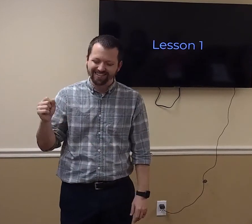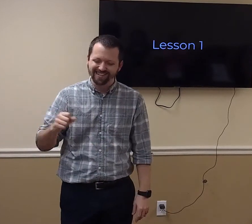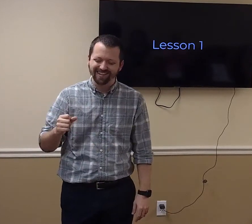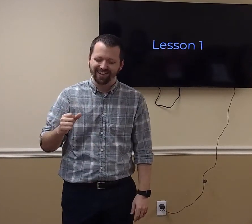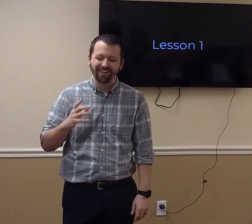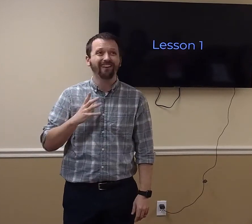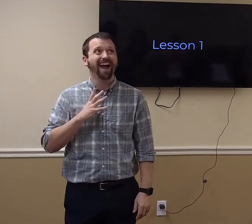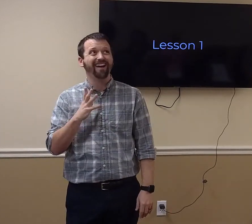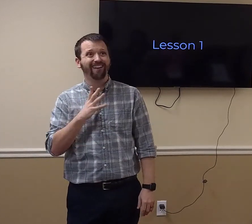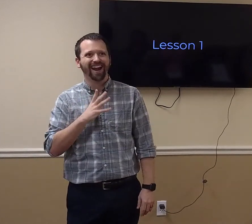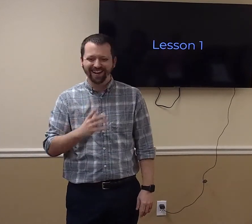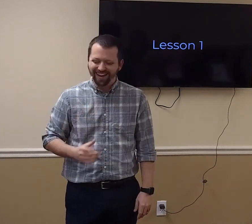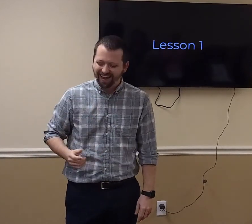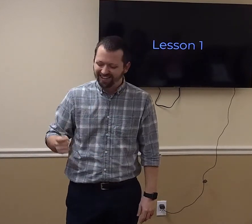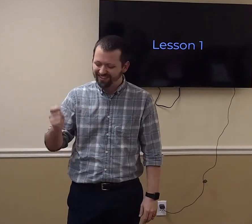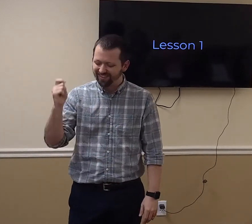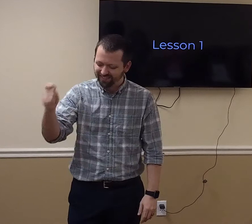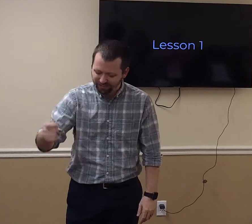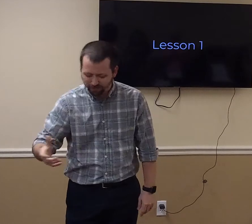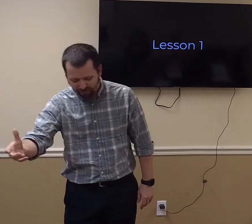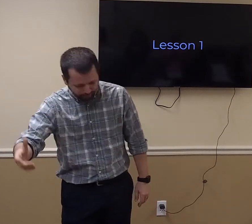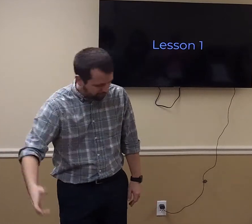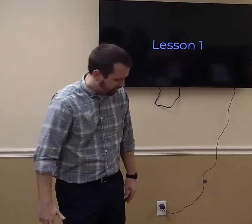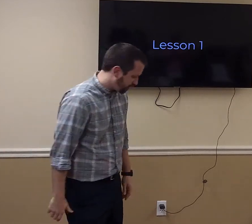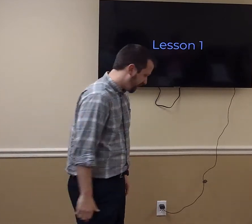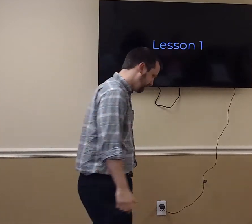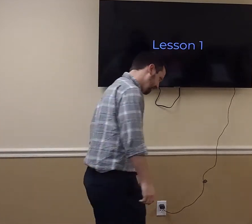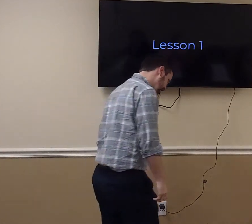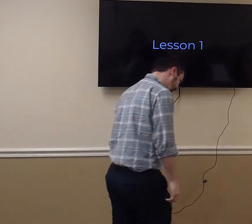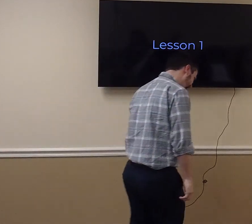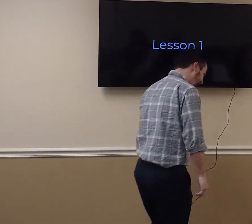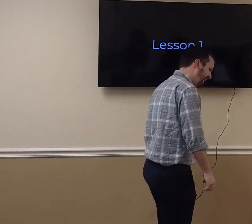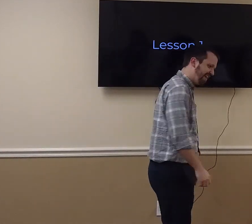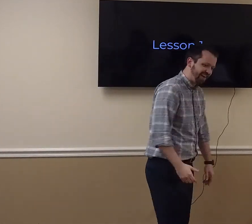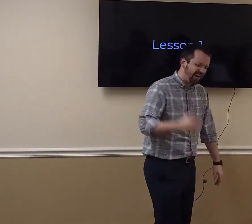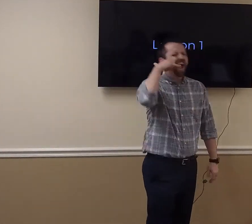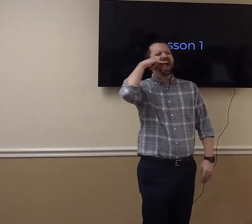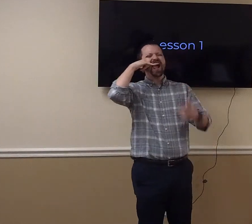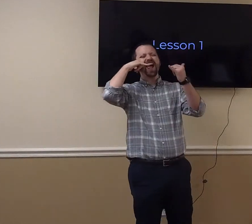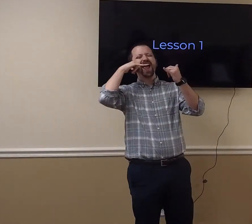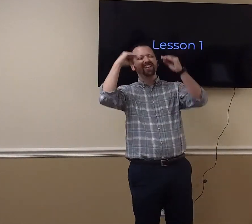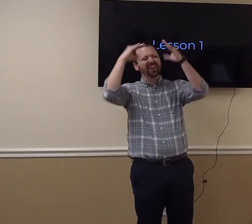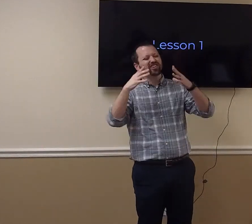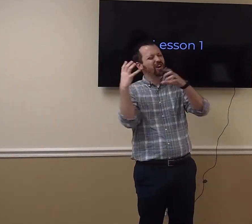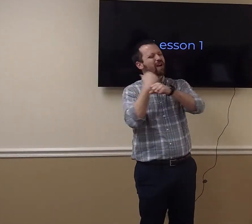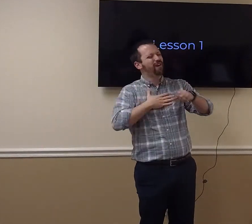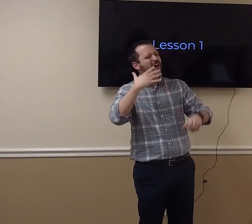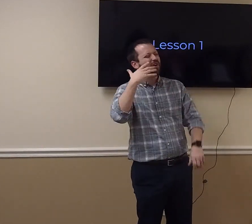"Yes." And he's like, all right. And so he gives me the phone, and I'm turn around, I'm like, "Oh." And then I hear, "Hey, teacher took my